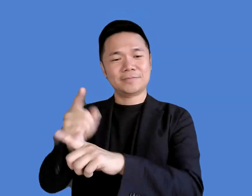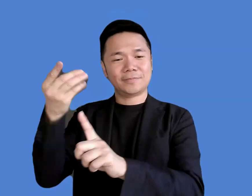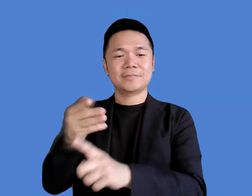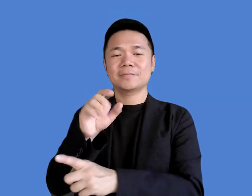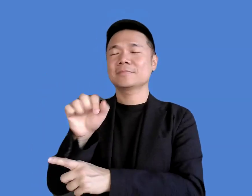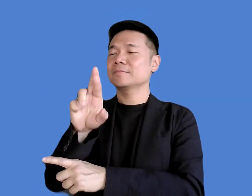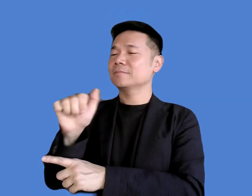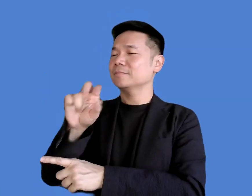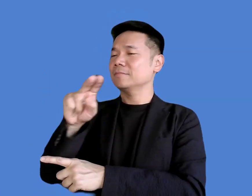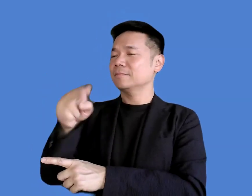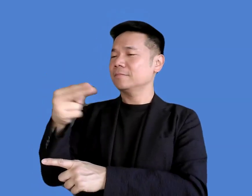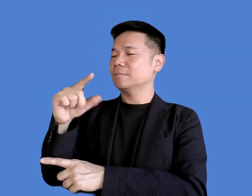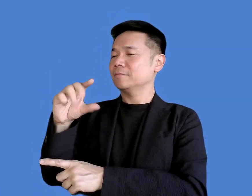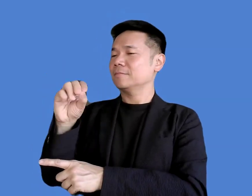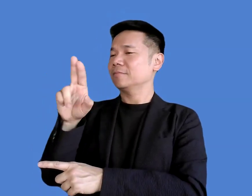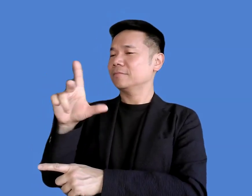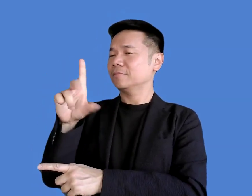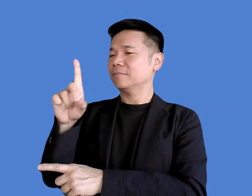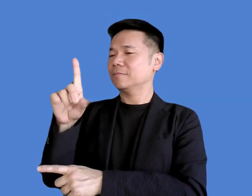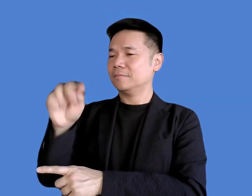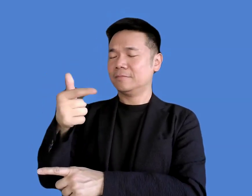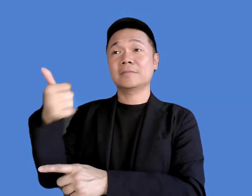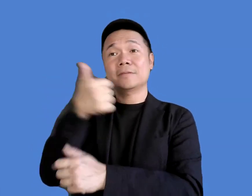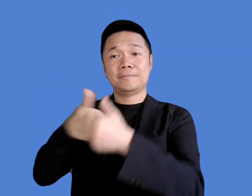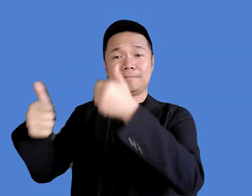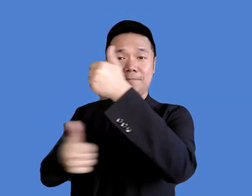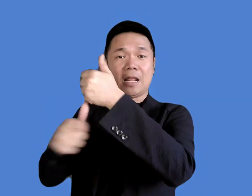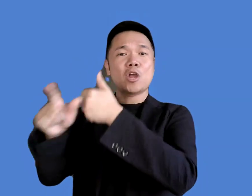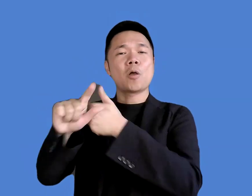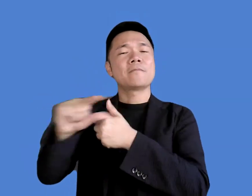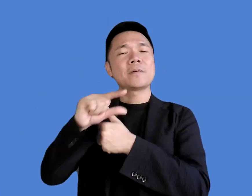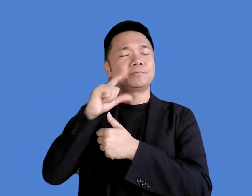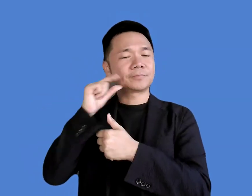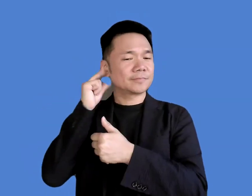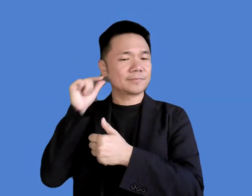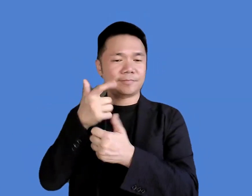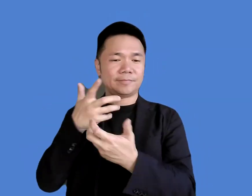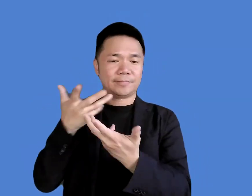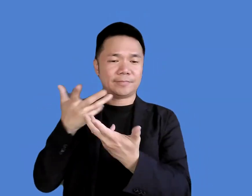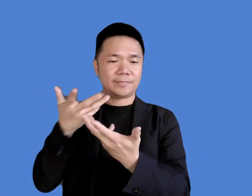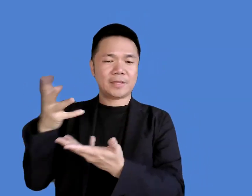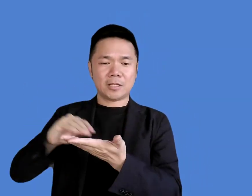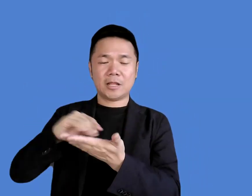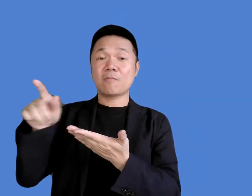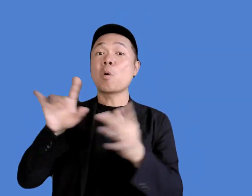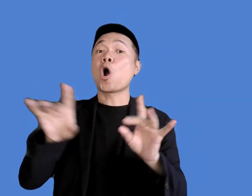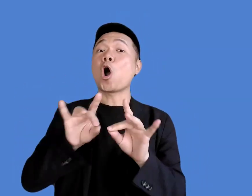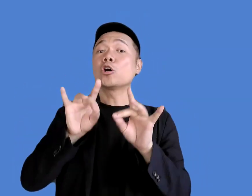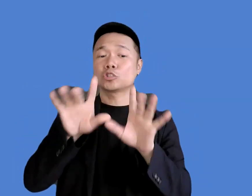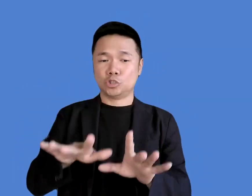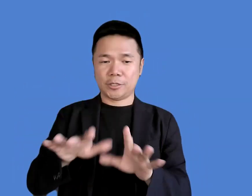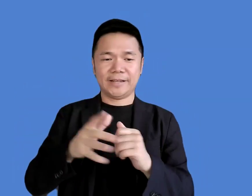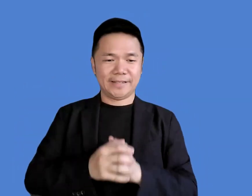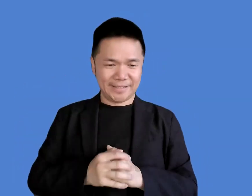Sarah Golding, who's Assistant Secretary of the Gender Equality Branch, joining us from the Government of Australia Department of